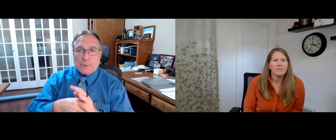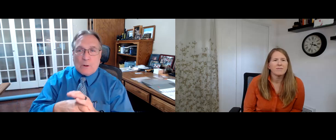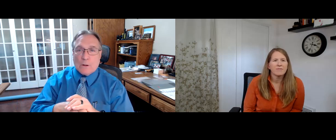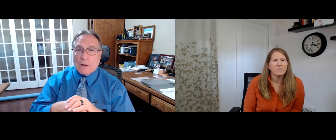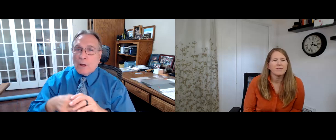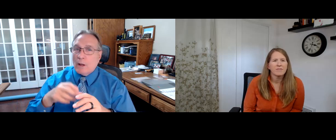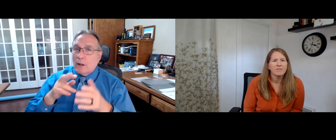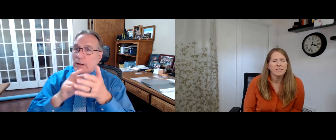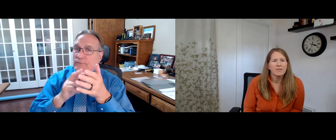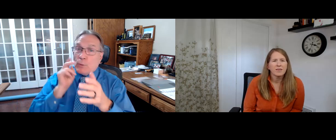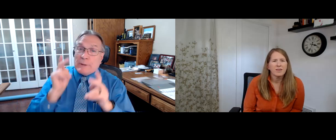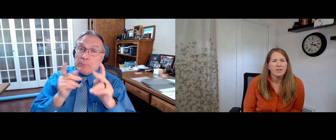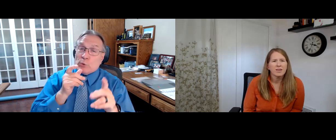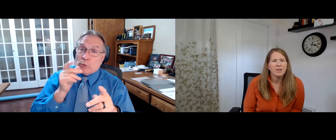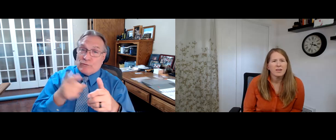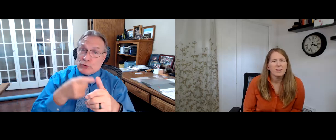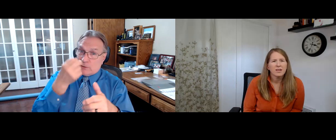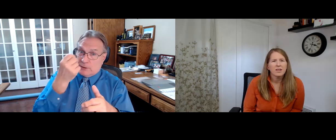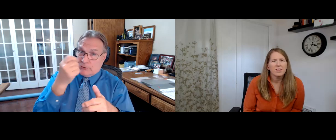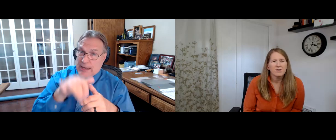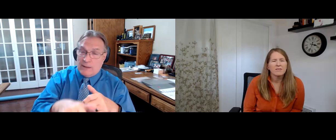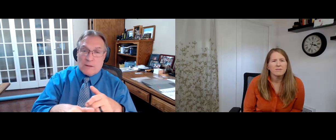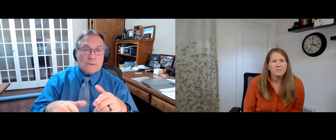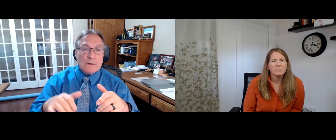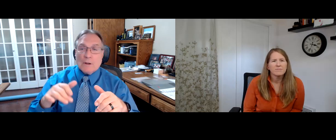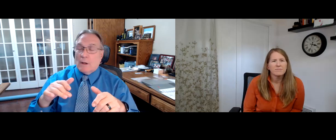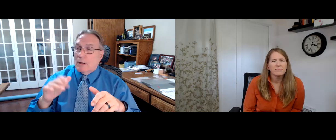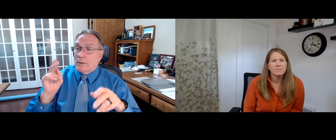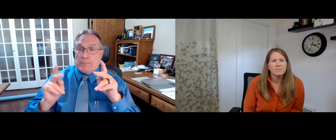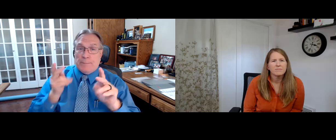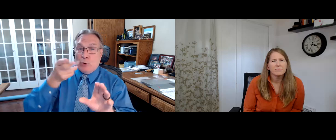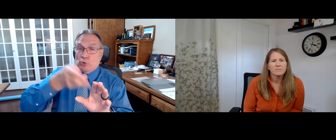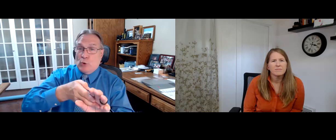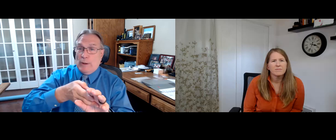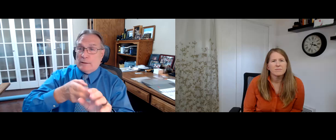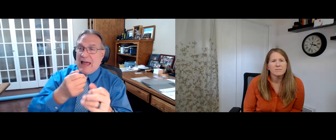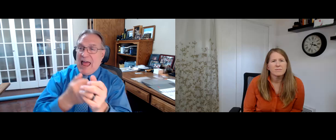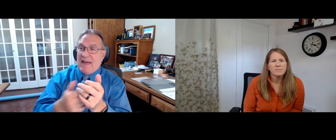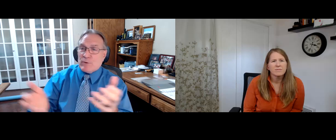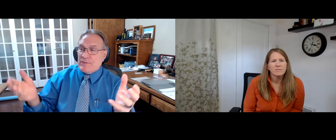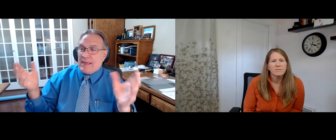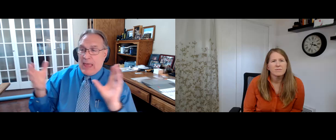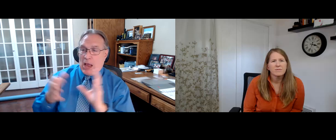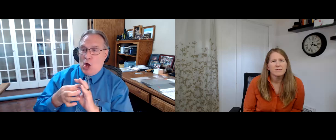principle for people who are first understanding this. The people who join, everything they